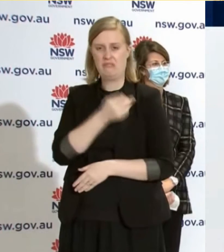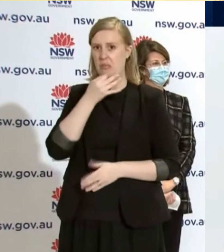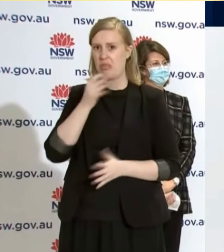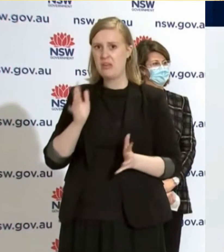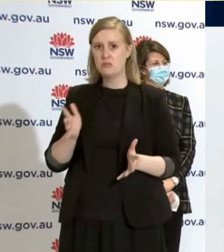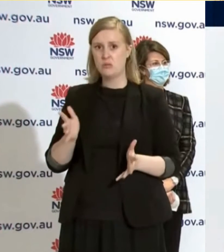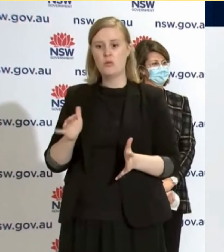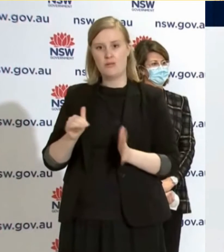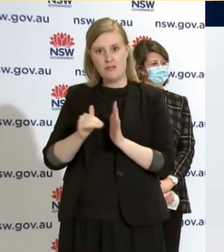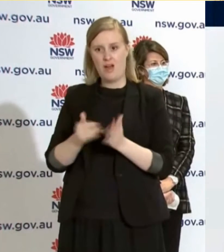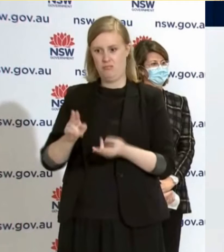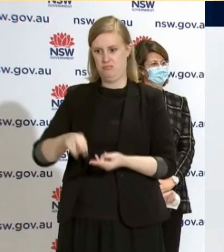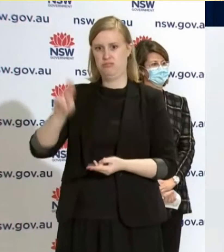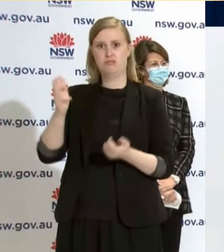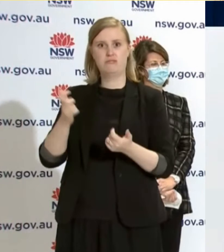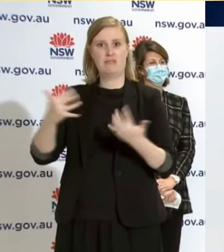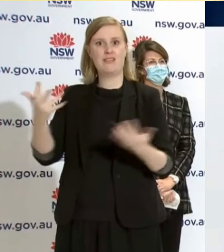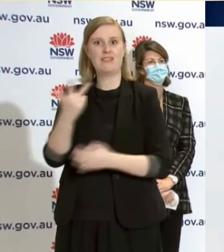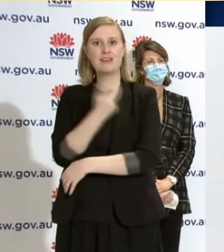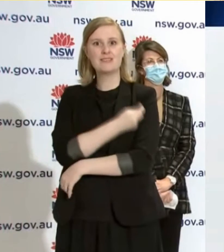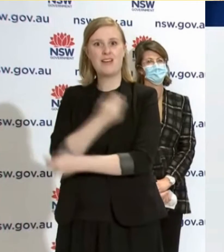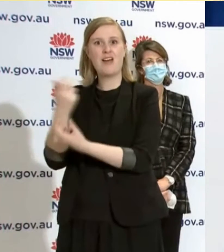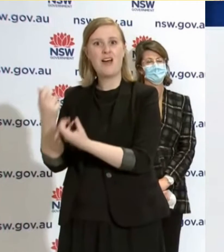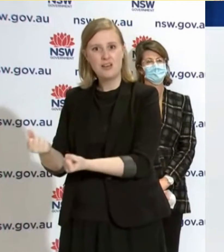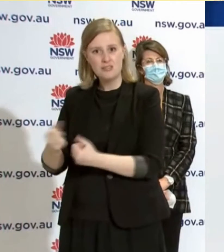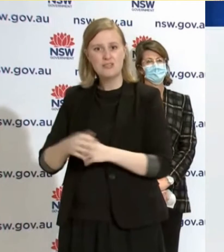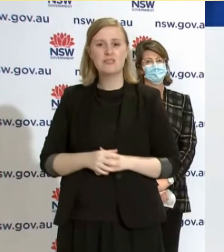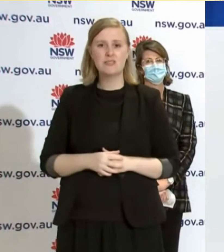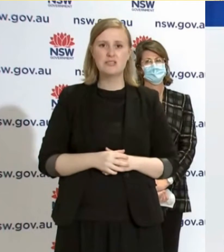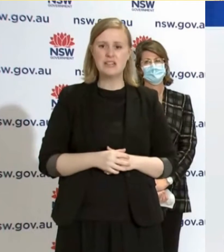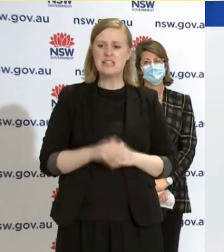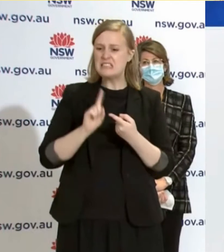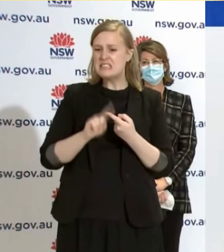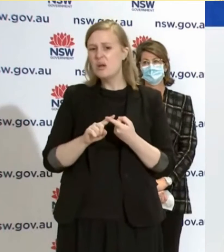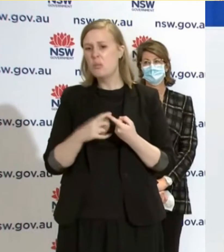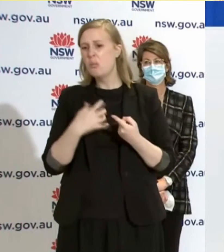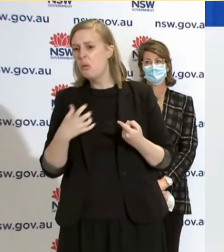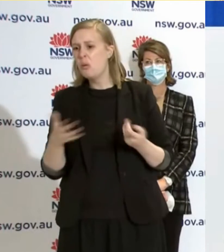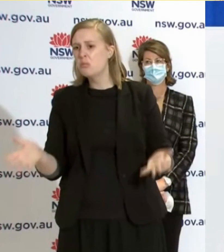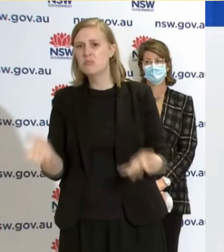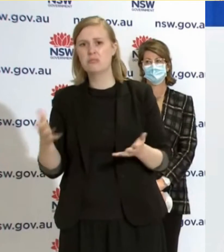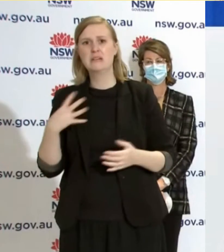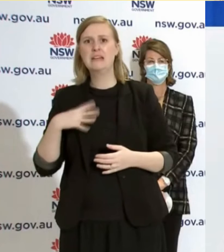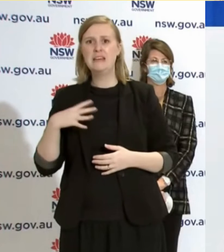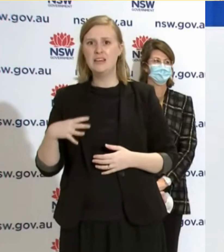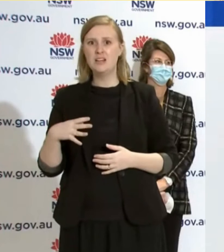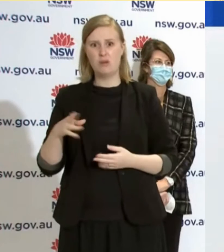see some of those LGAs and these initiatives will lift them even further, which will help us get control of the spread of the